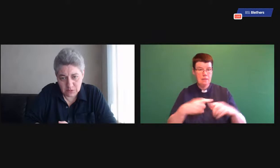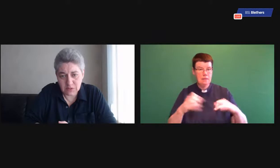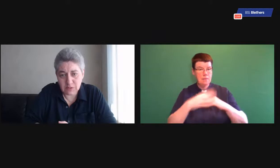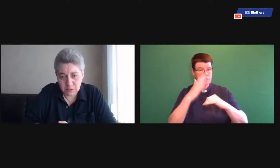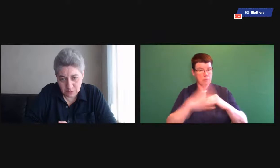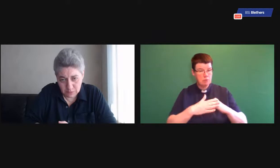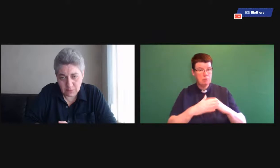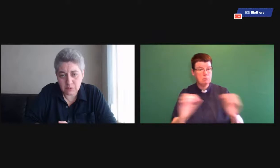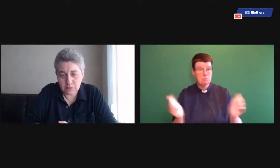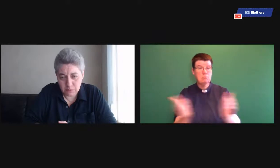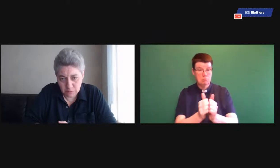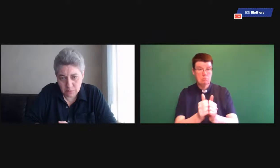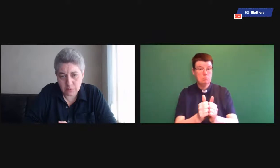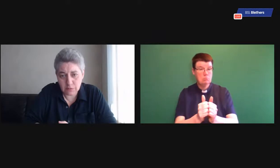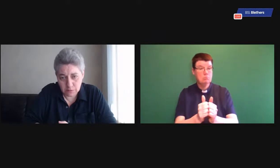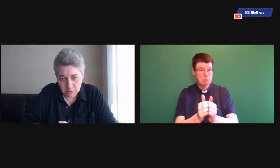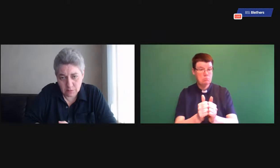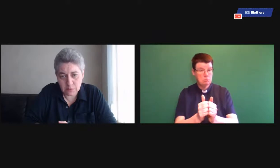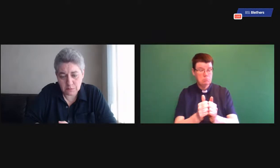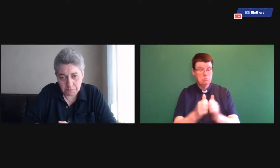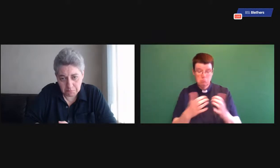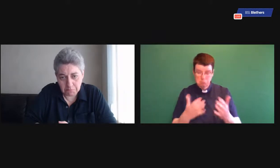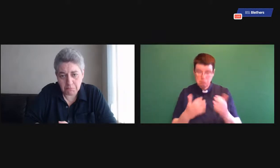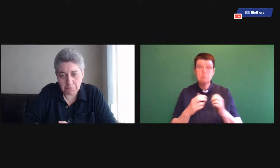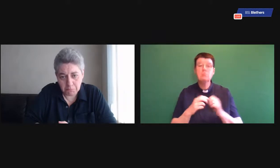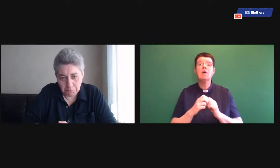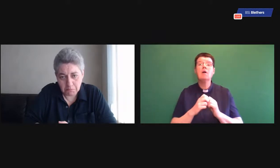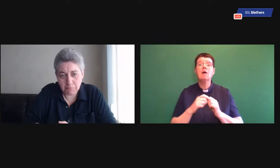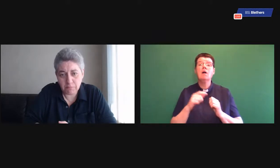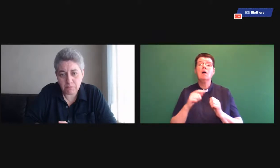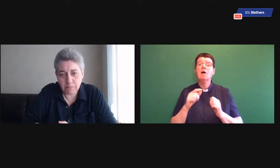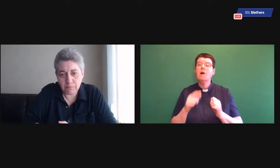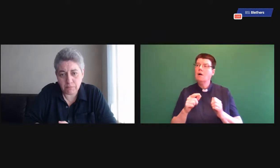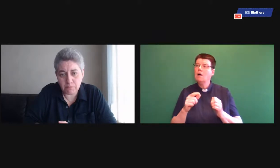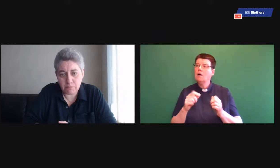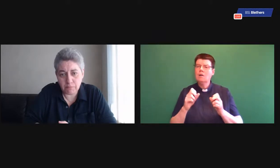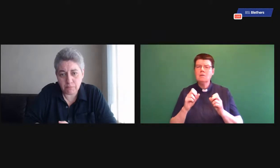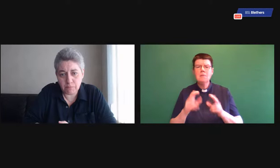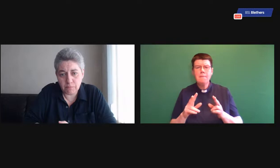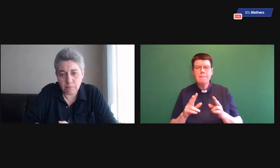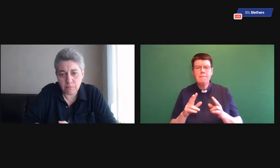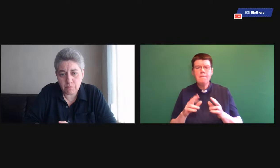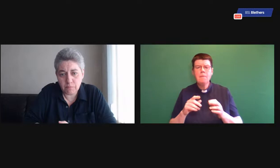yes, we should officiate over same-sex marriages.